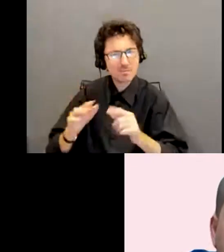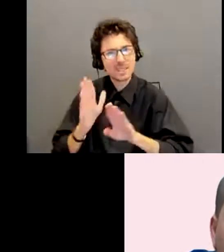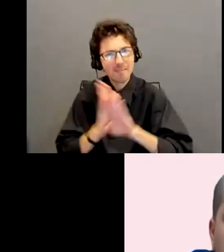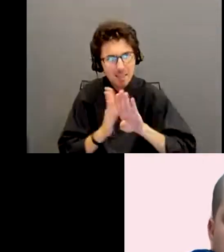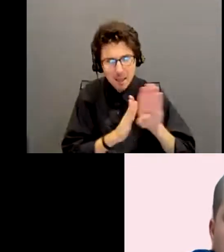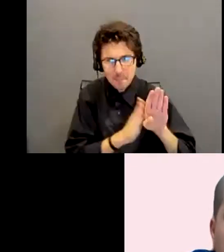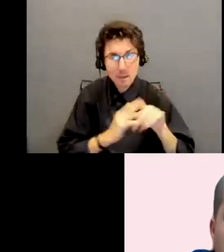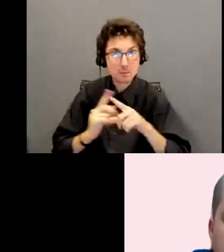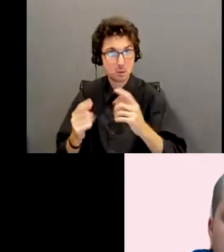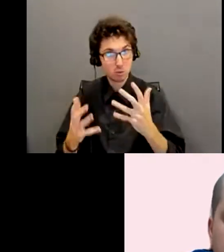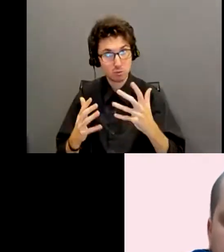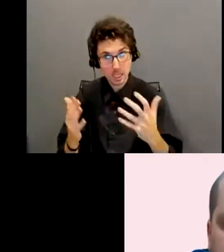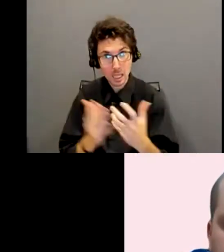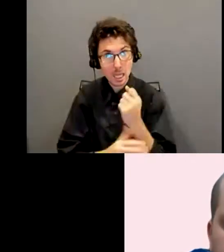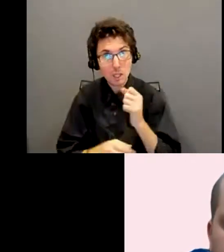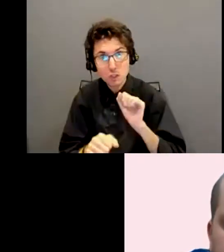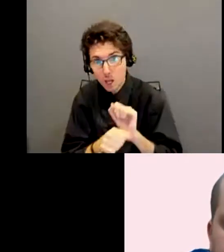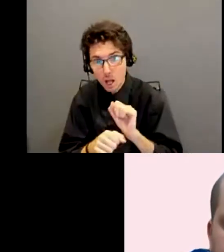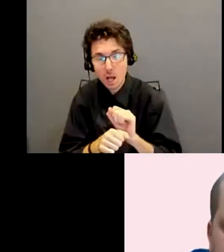get a job or to be in the academy.